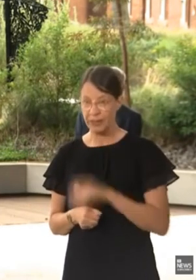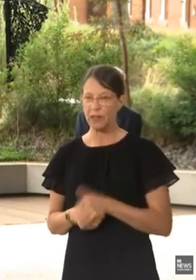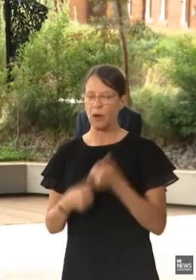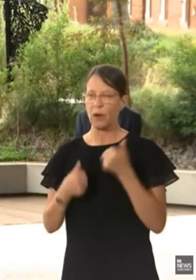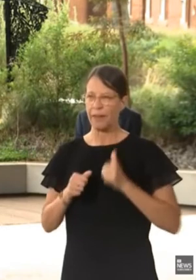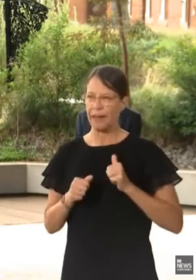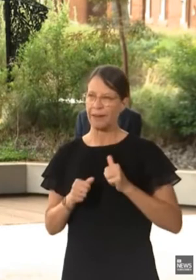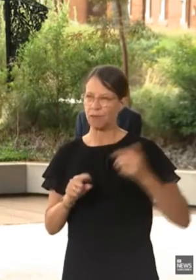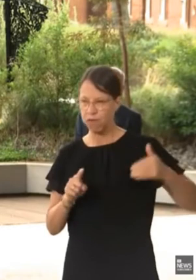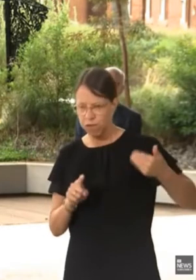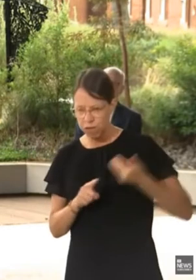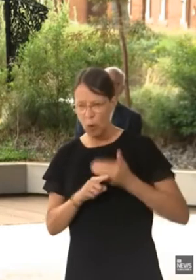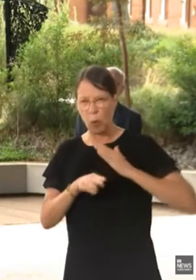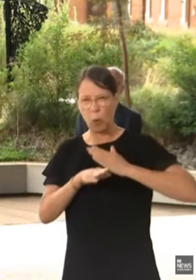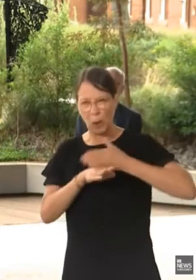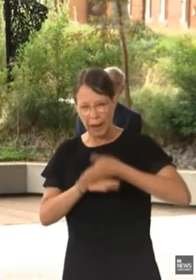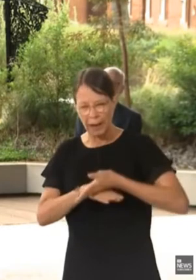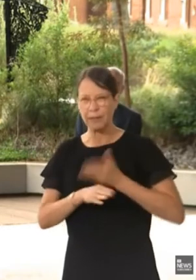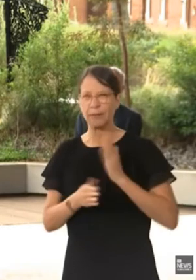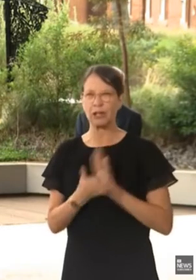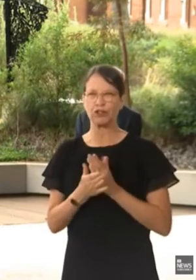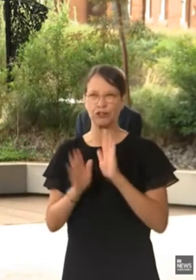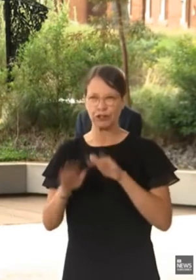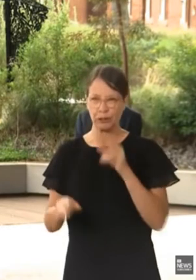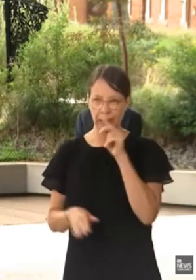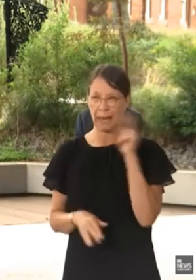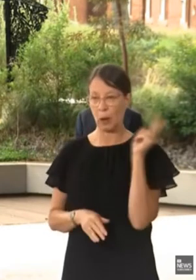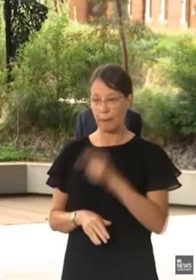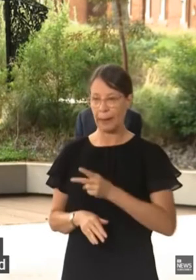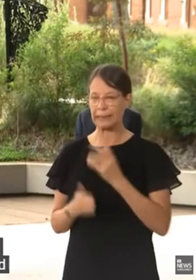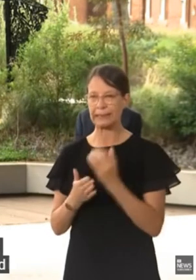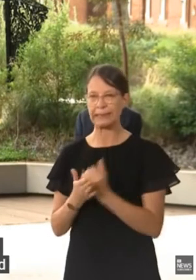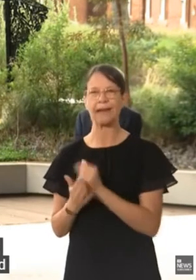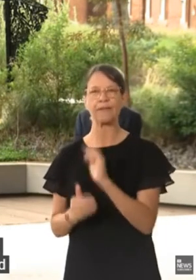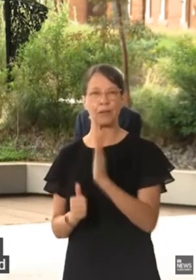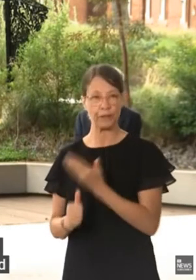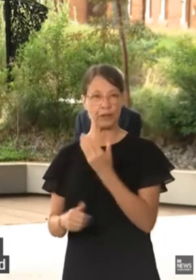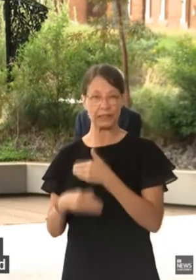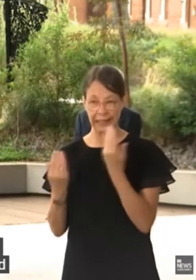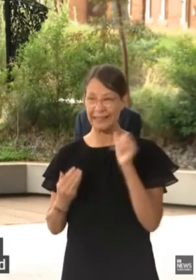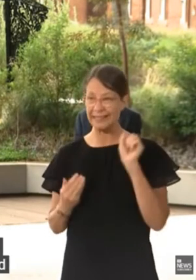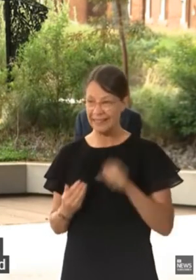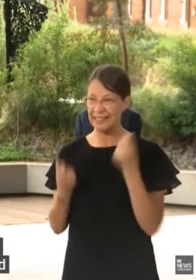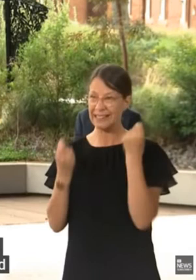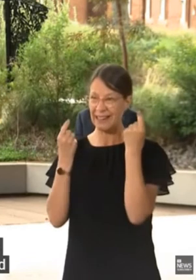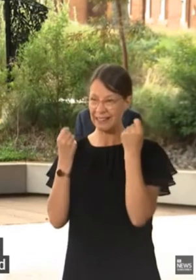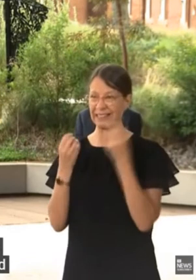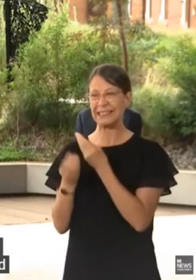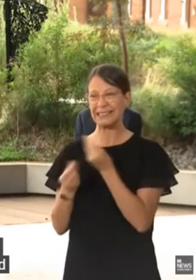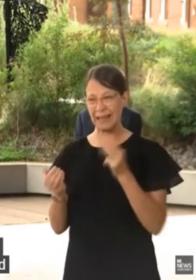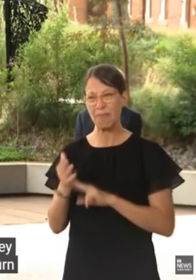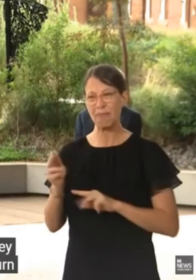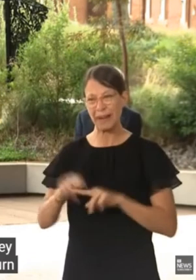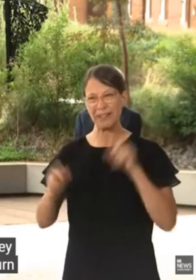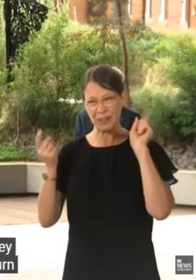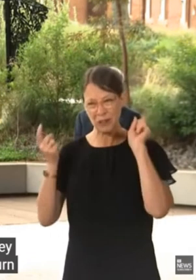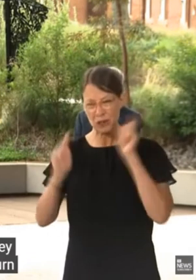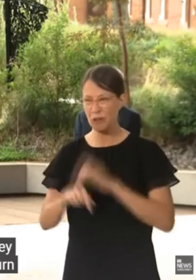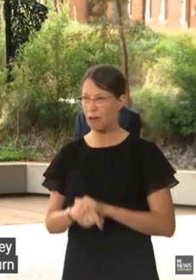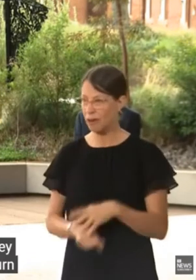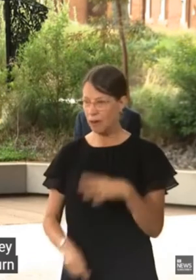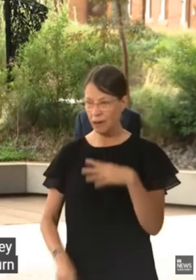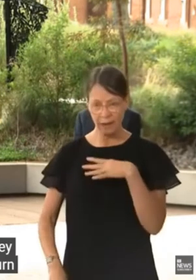will ensure that kids can return to school safely on day one. I understand there are concerns from some parents. That is